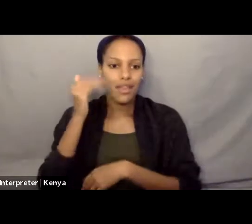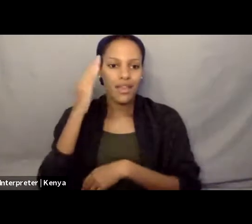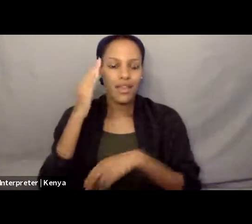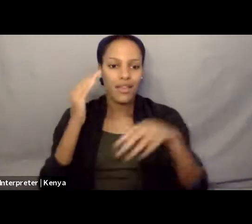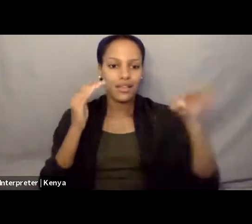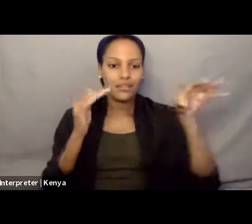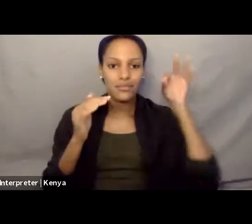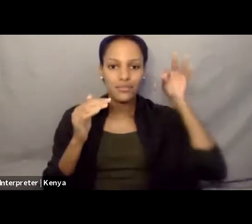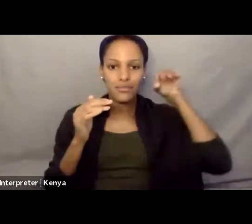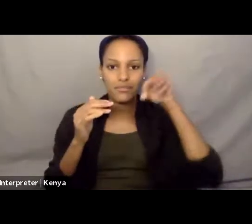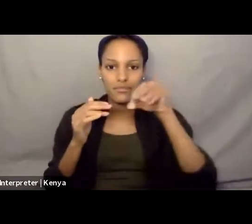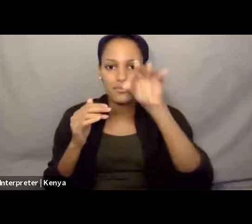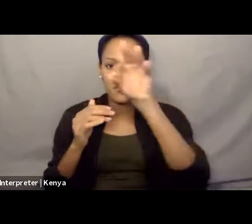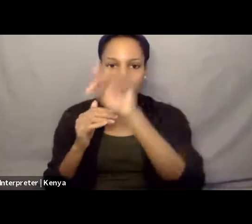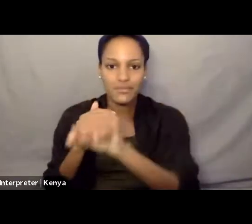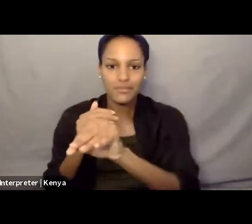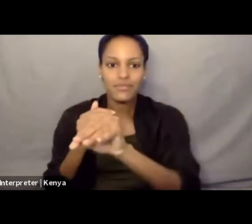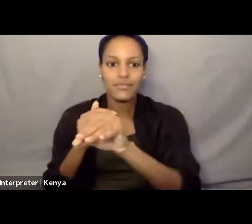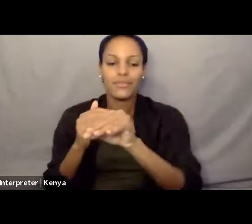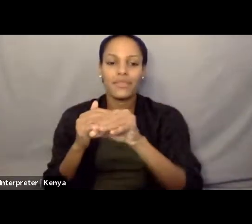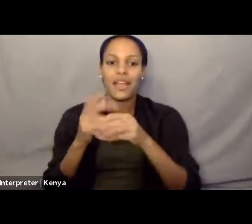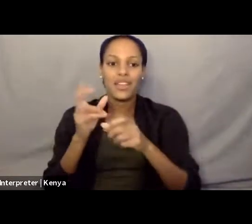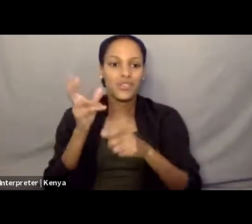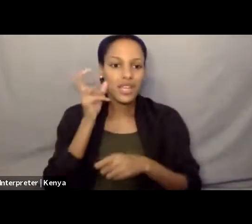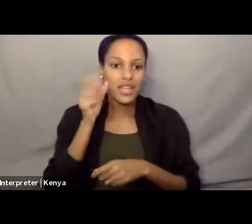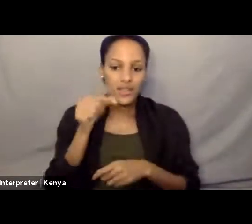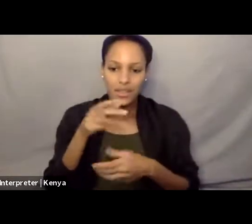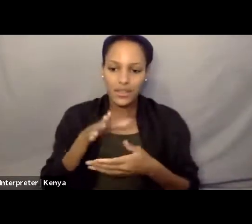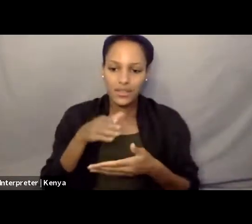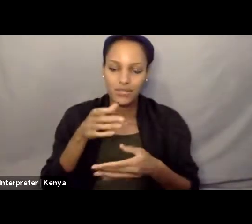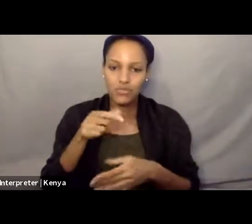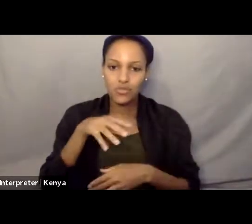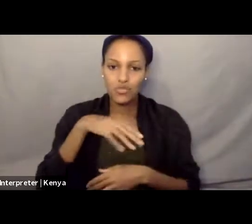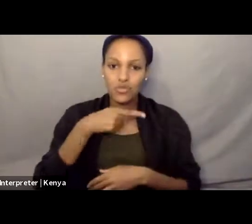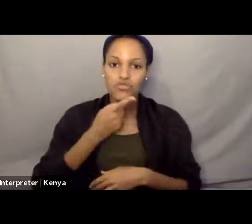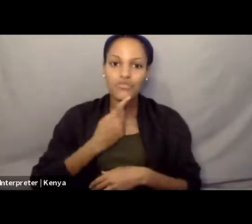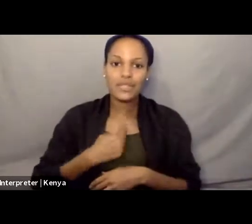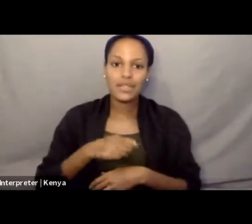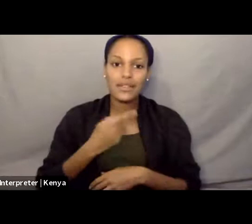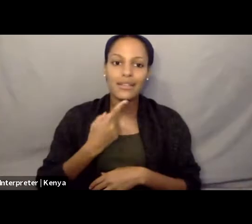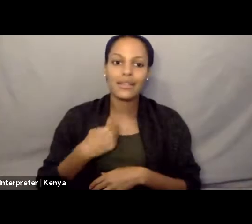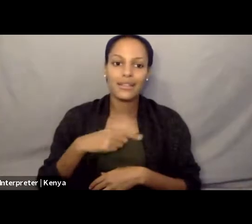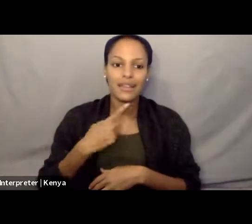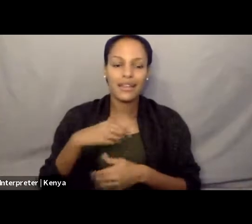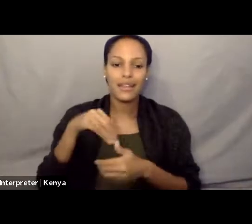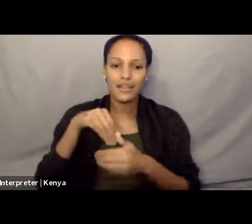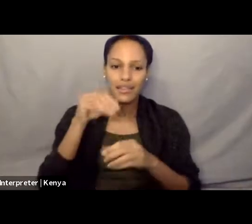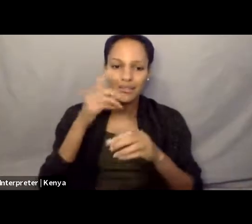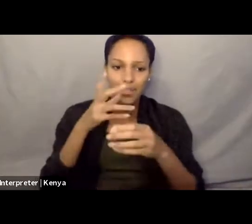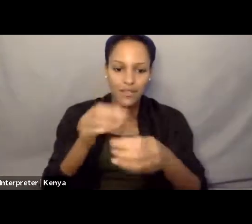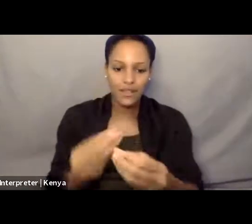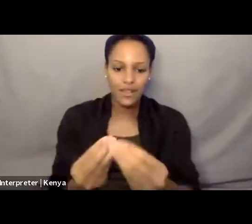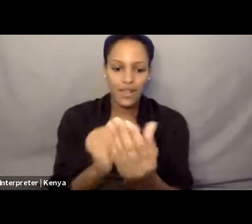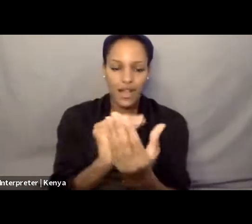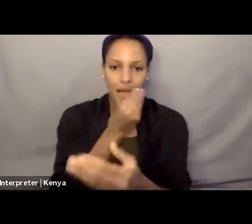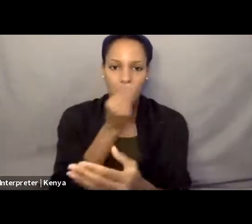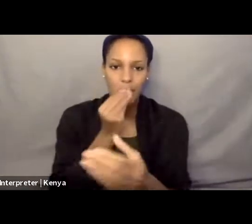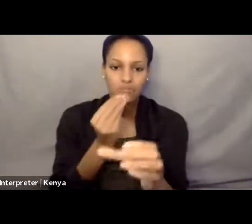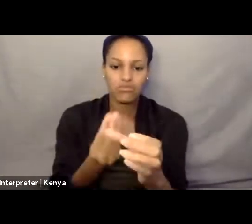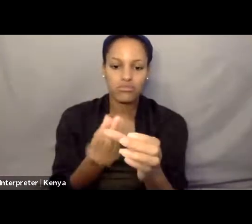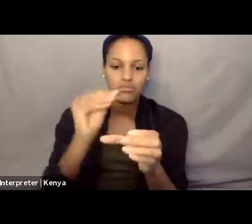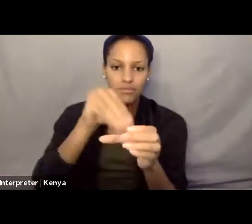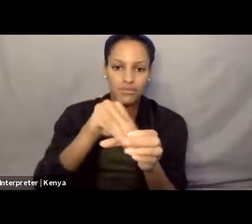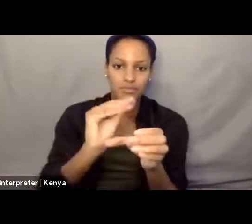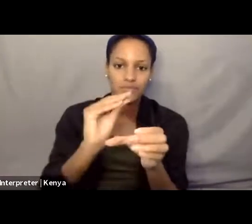moaning, the sound of slurping nearly audible as the bird eased its head in and out of the flower, at which